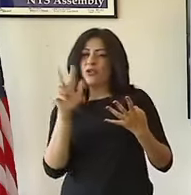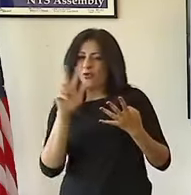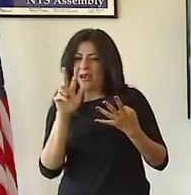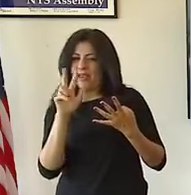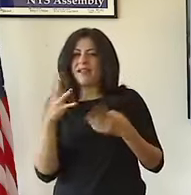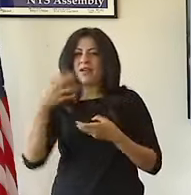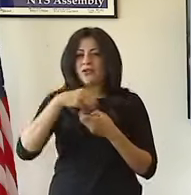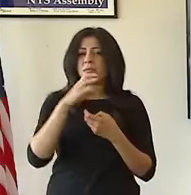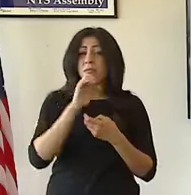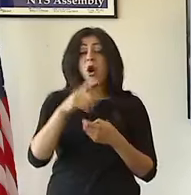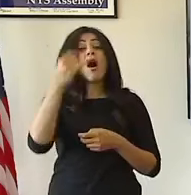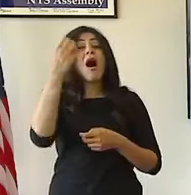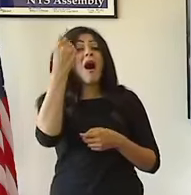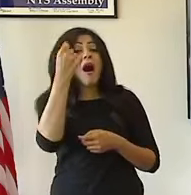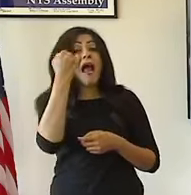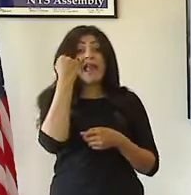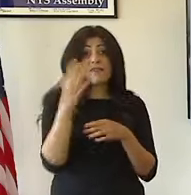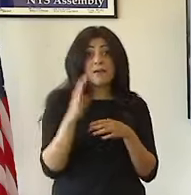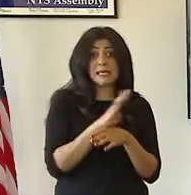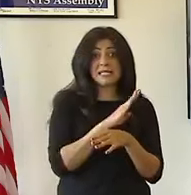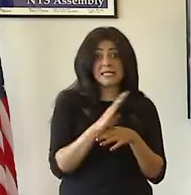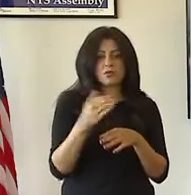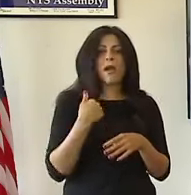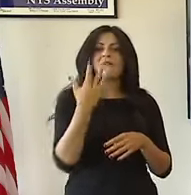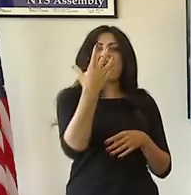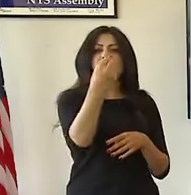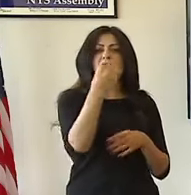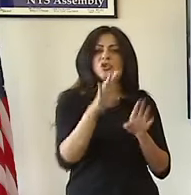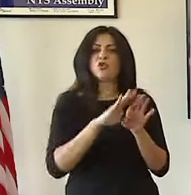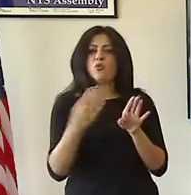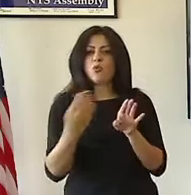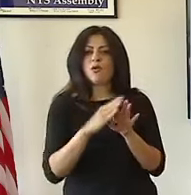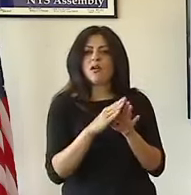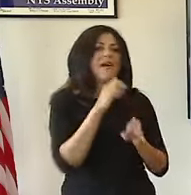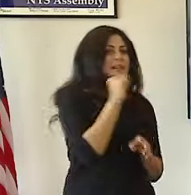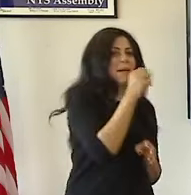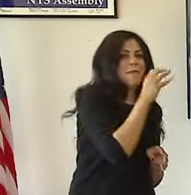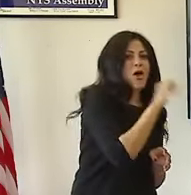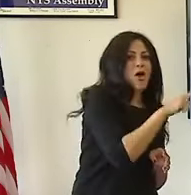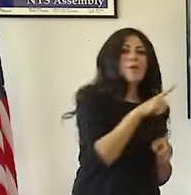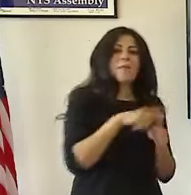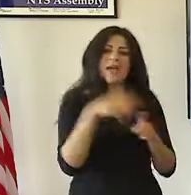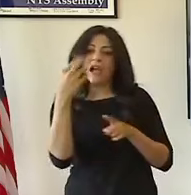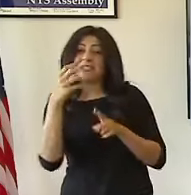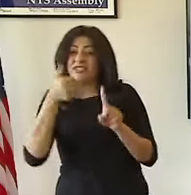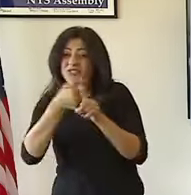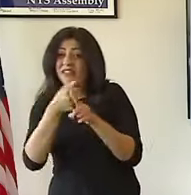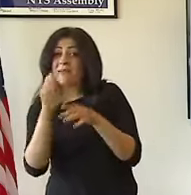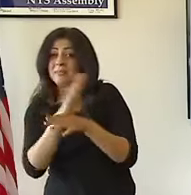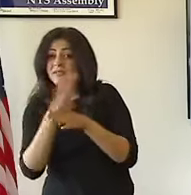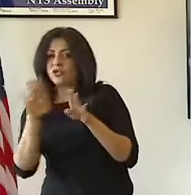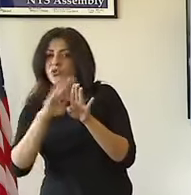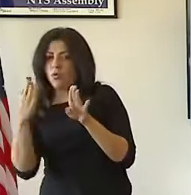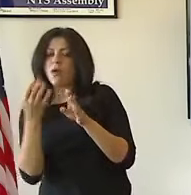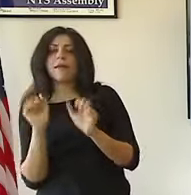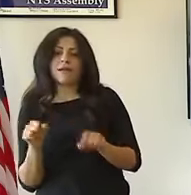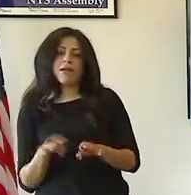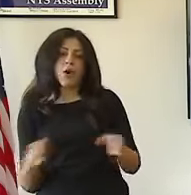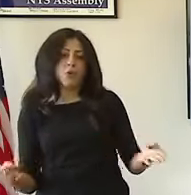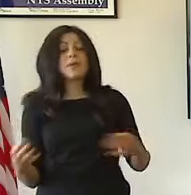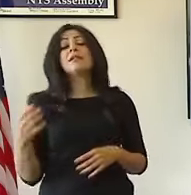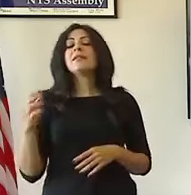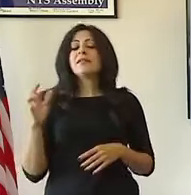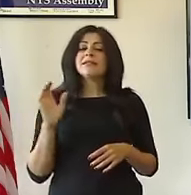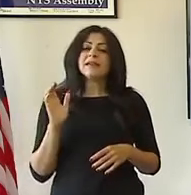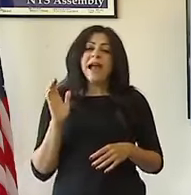you have exterior access, you can open in Phase 2 under those protocols. We're working, Dutchess County's Business Alliance has been working with businesses. We're